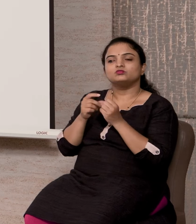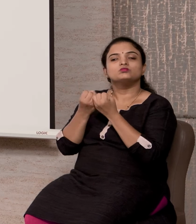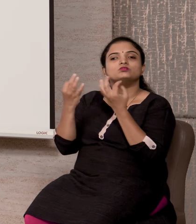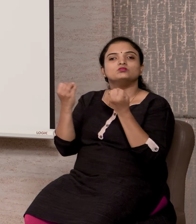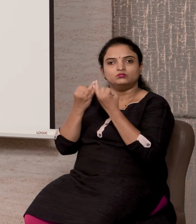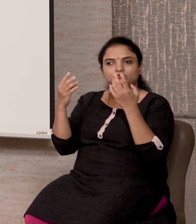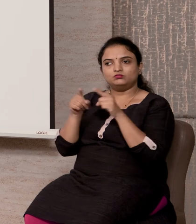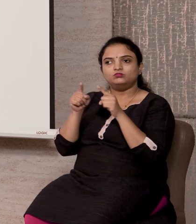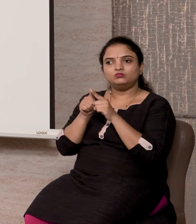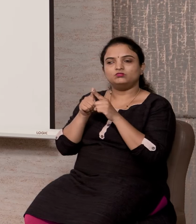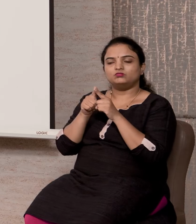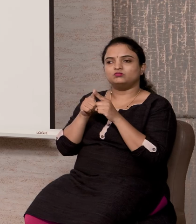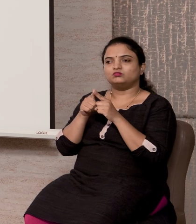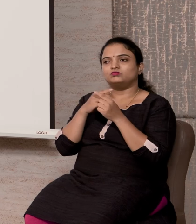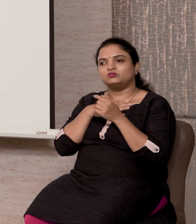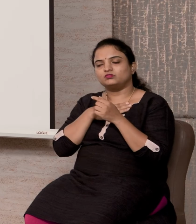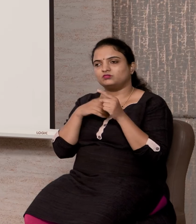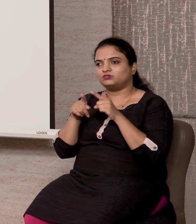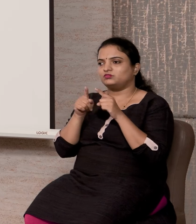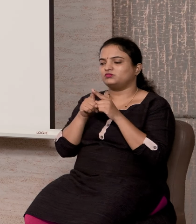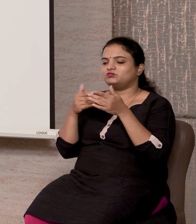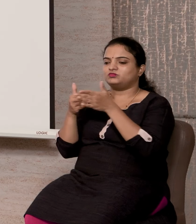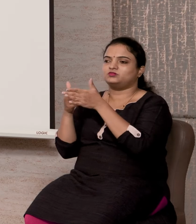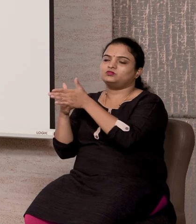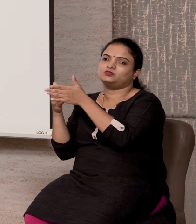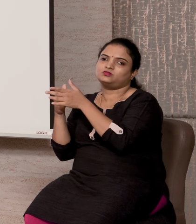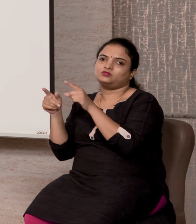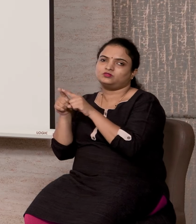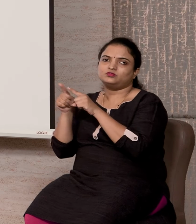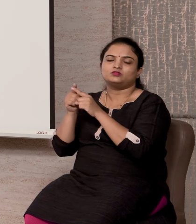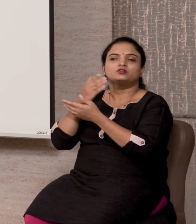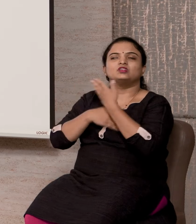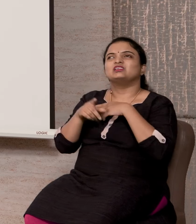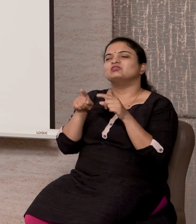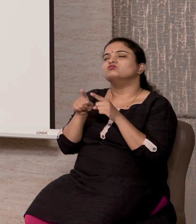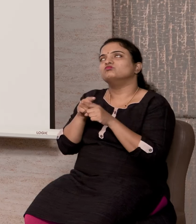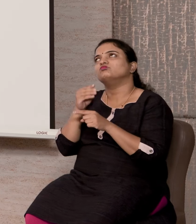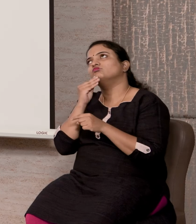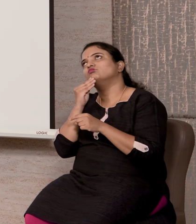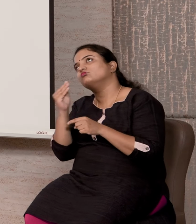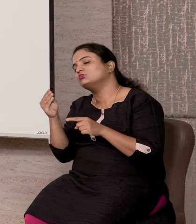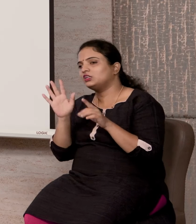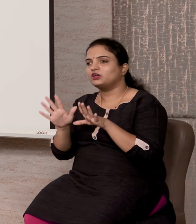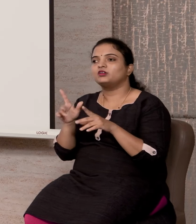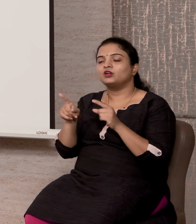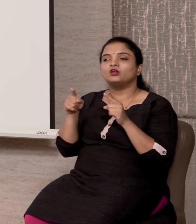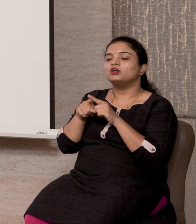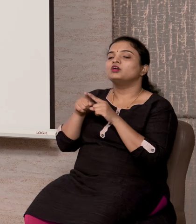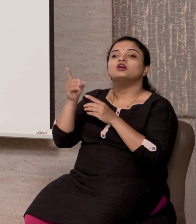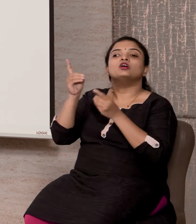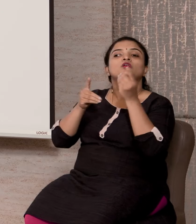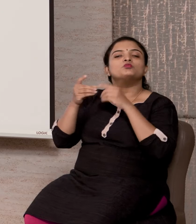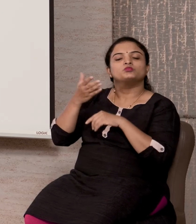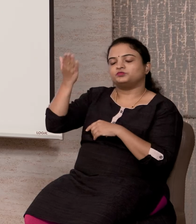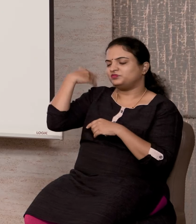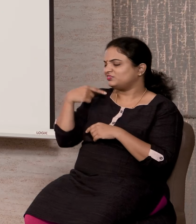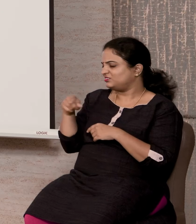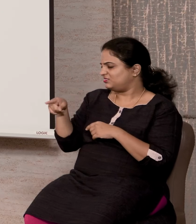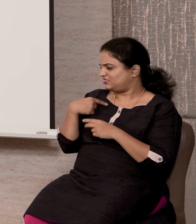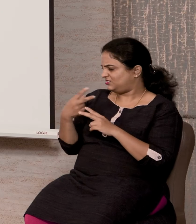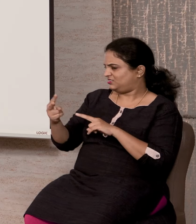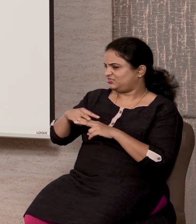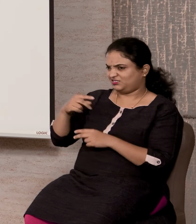students developed empathy towards the challenges faced with people with disabilities, right? So when we designed this course, this was not even a learning outcome. We